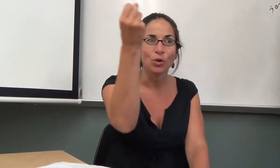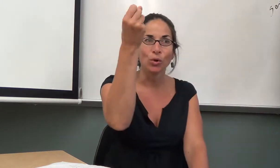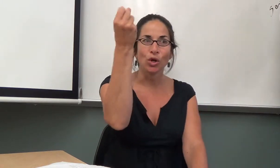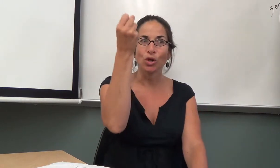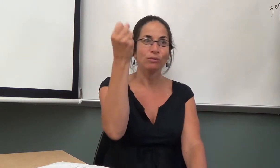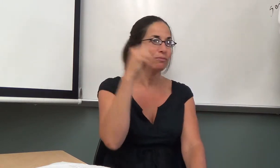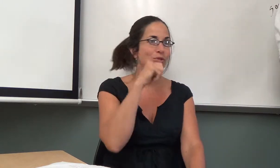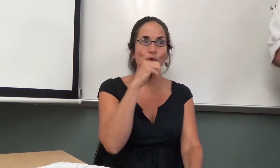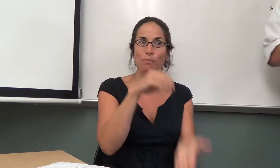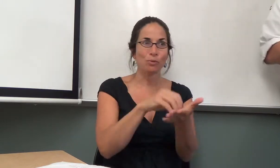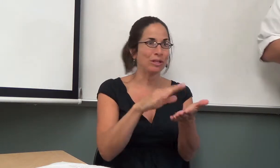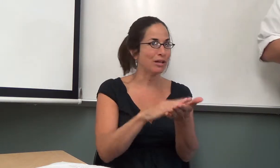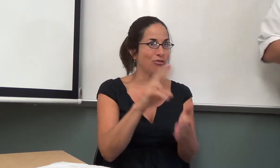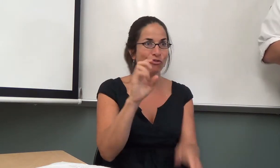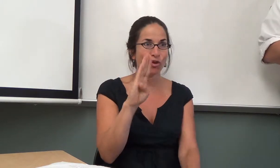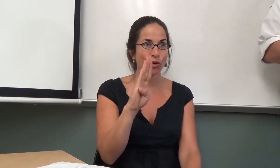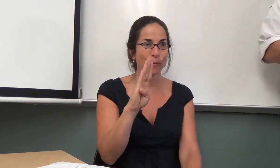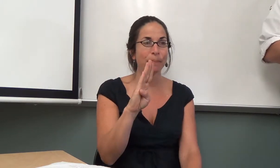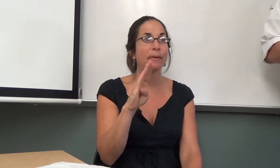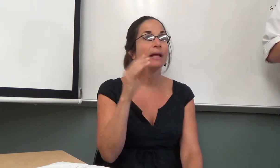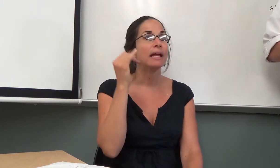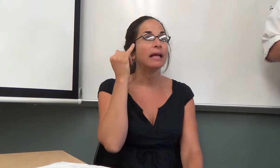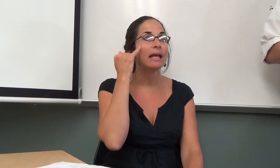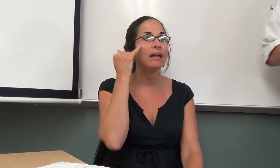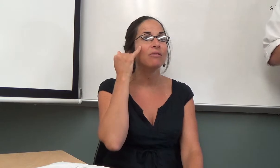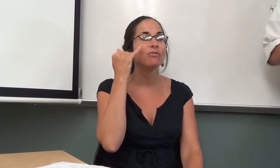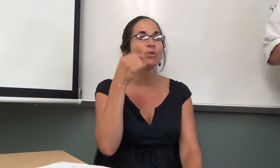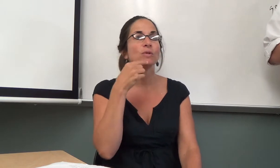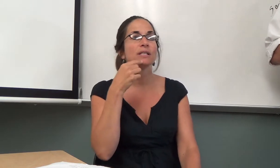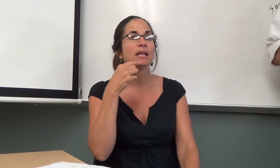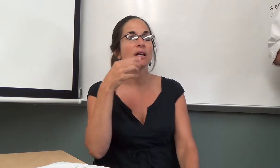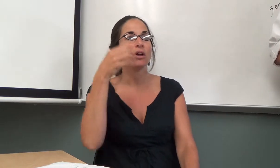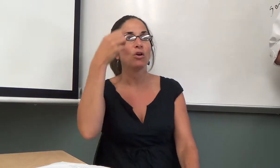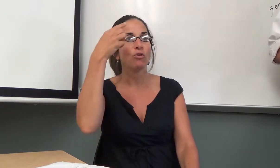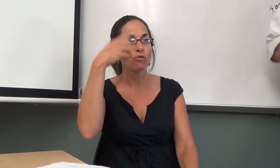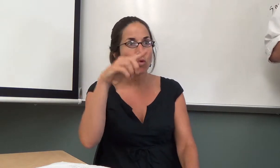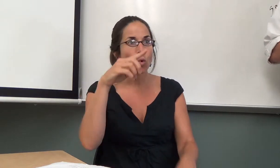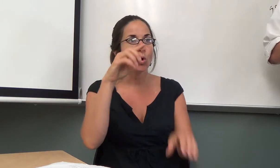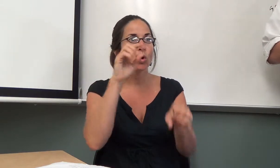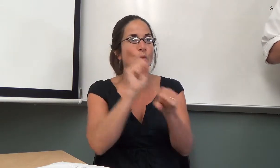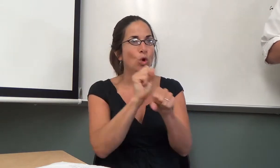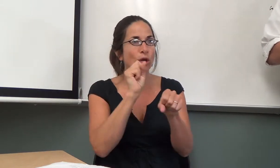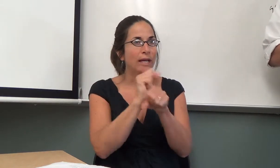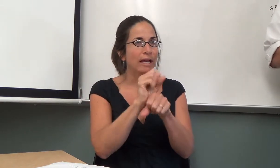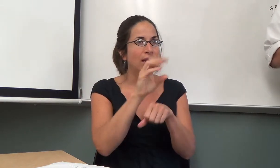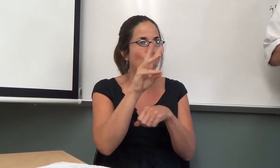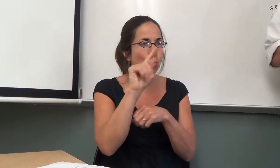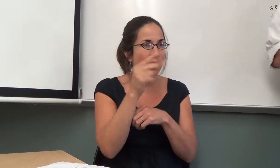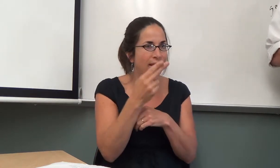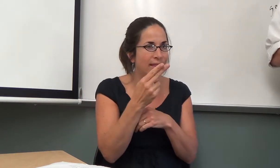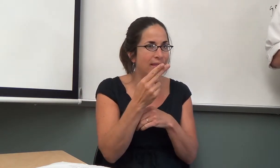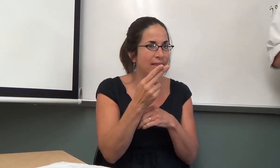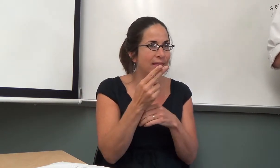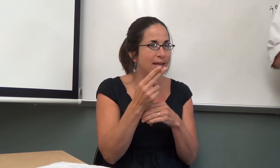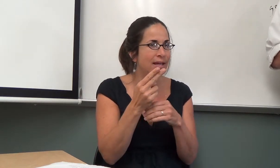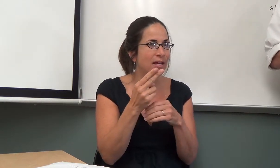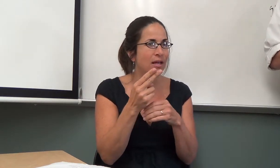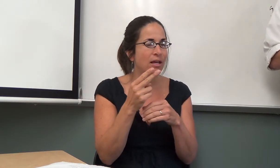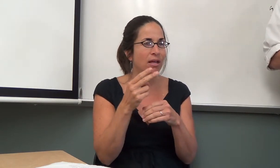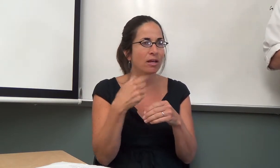down verb. If you say for working with, are we talking about actually working with them? No.